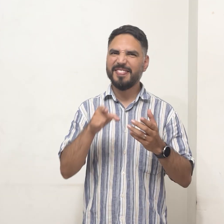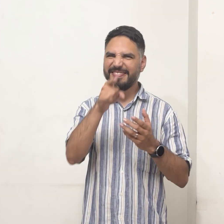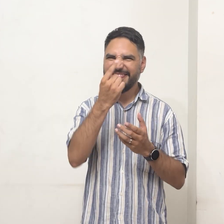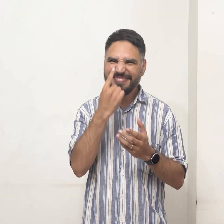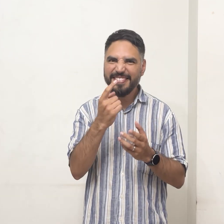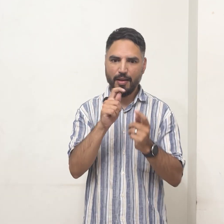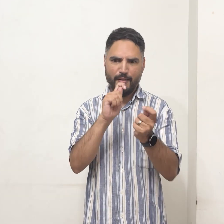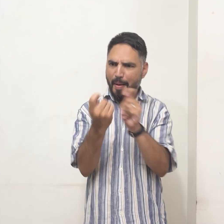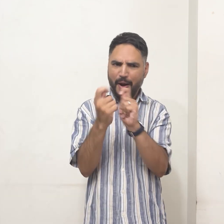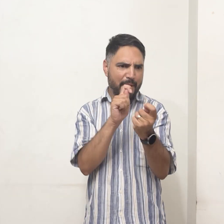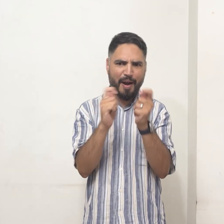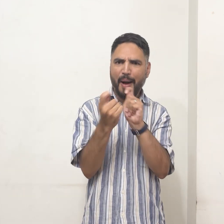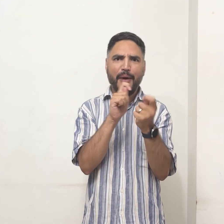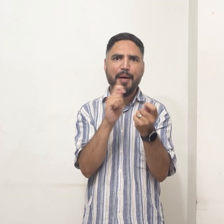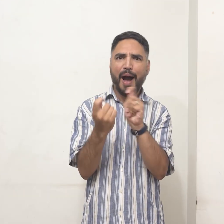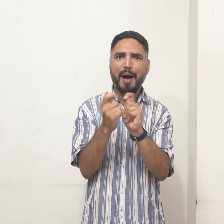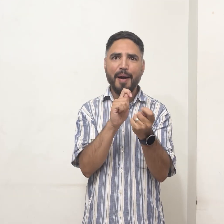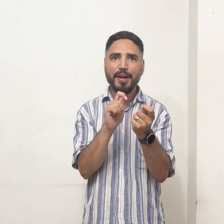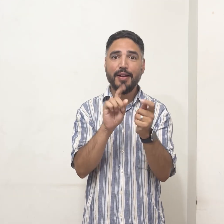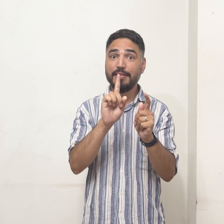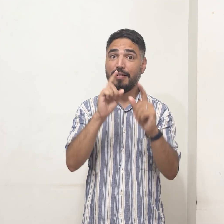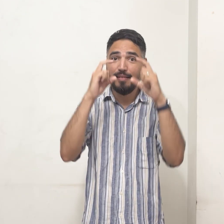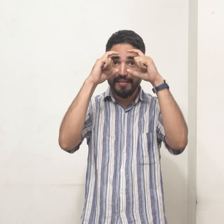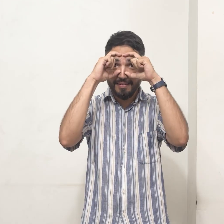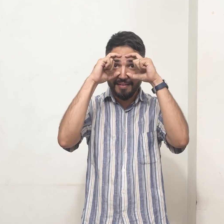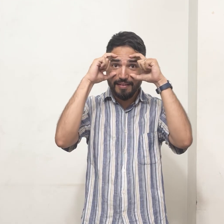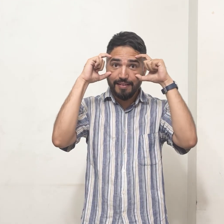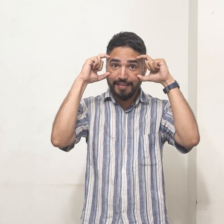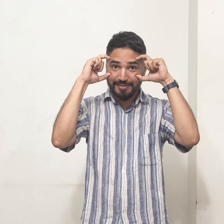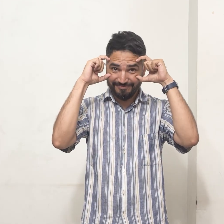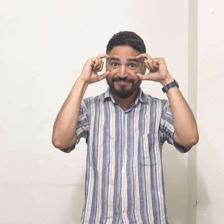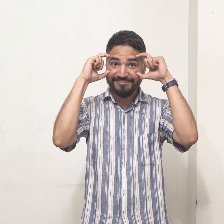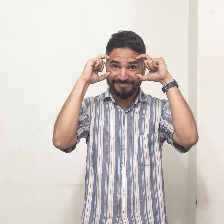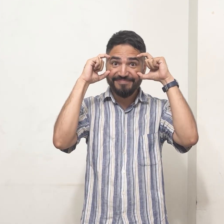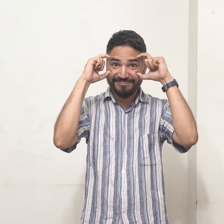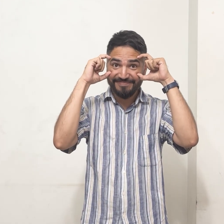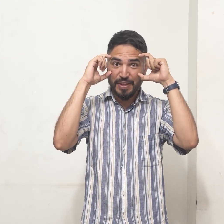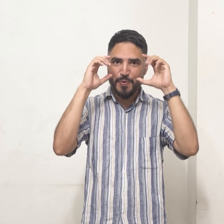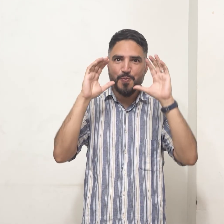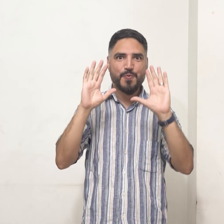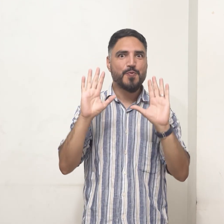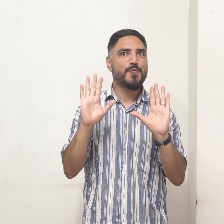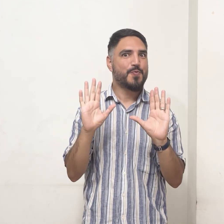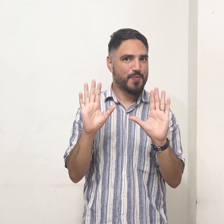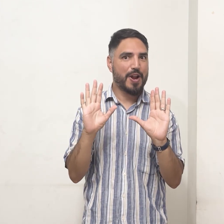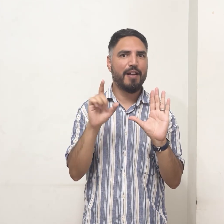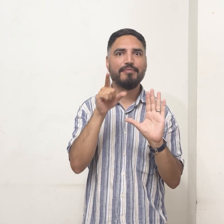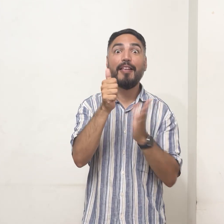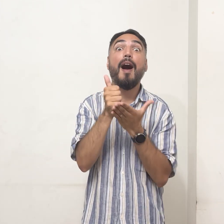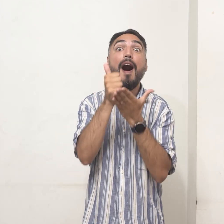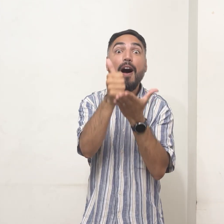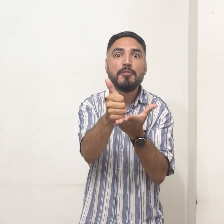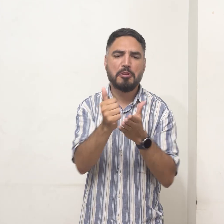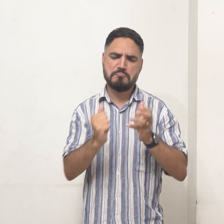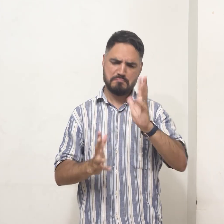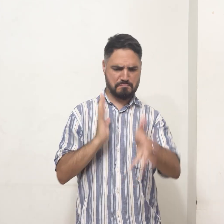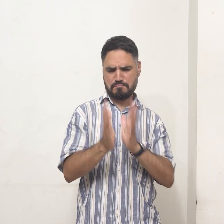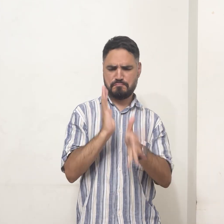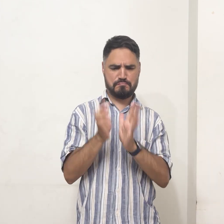notice? My eyes keep changing. Just the eyes and eyebrows. This can help you so that when